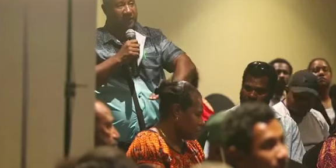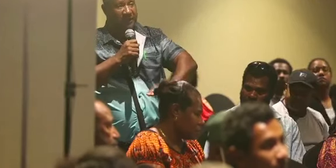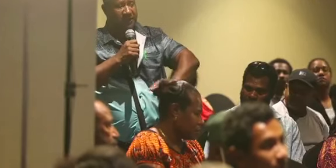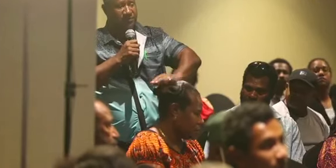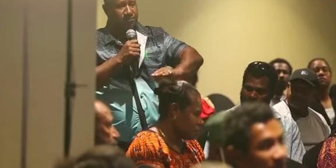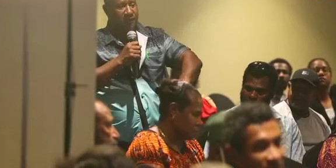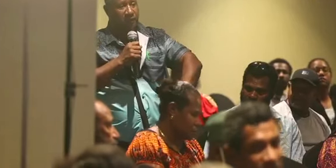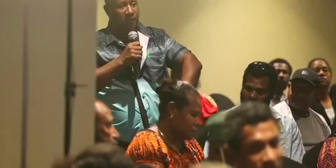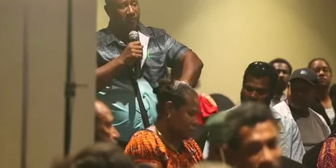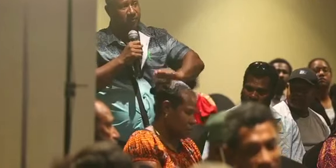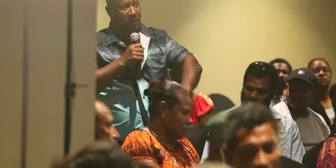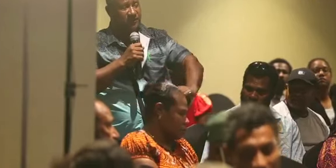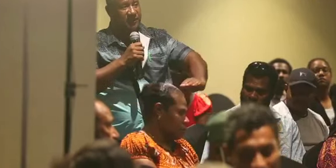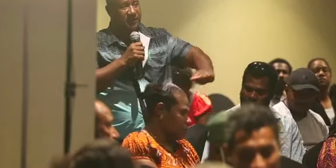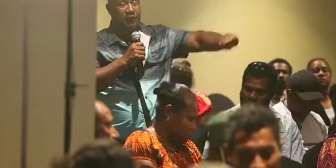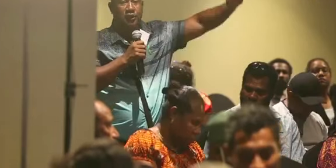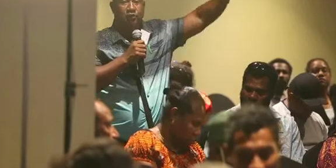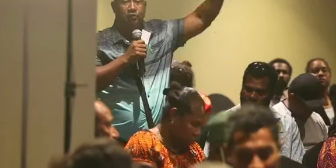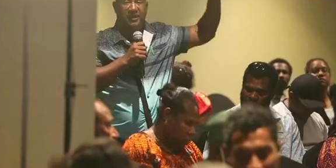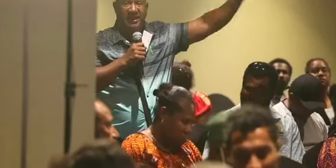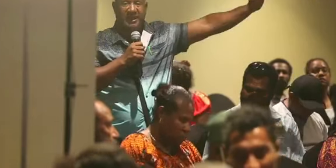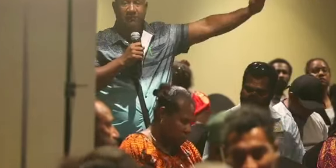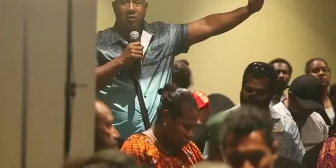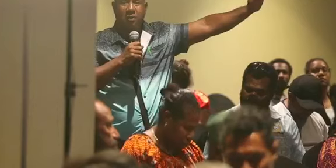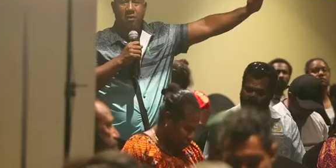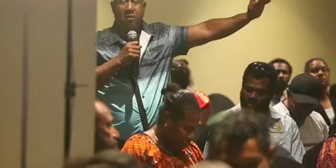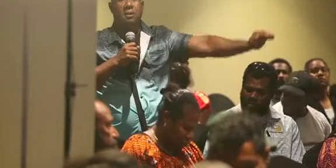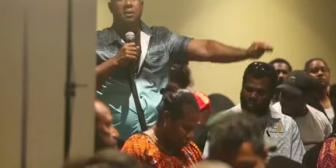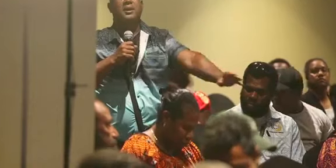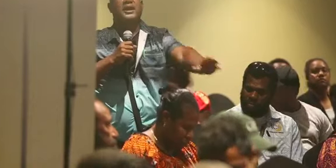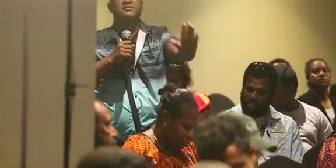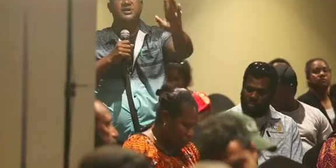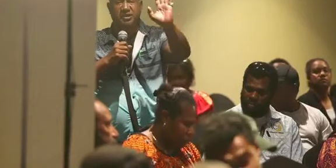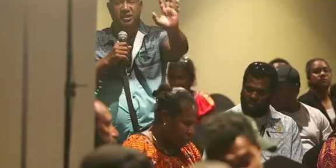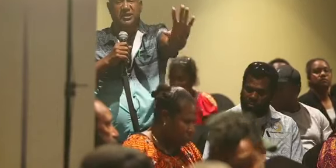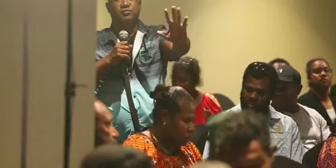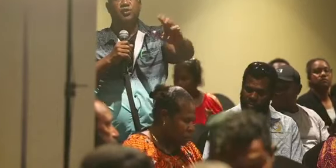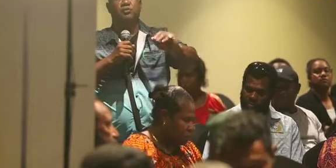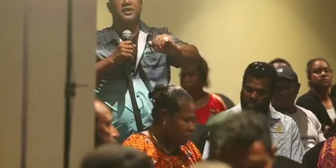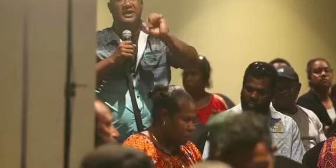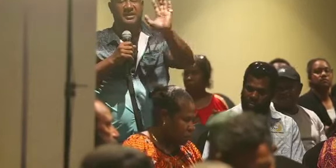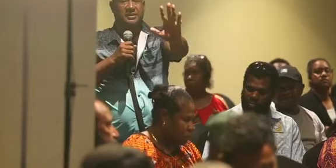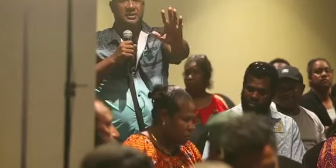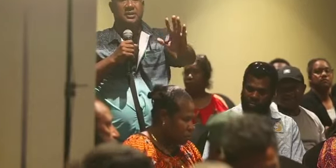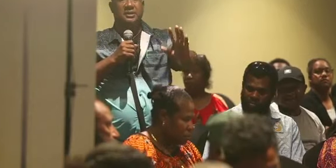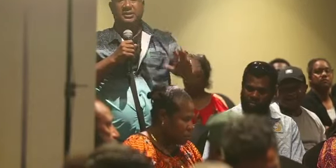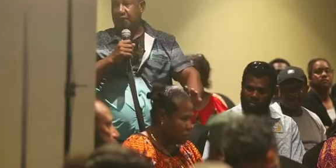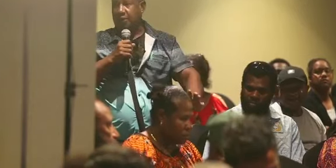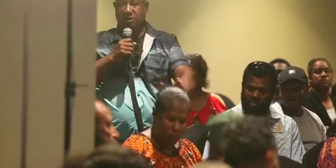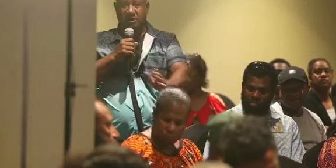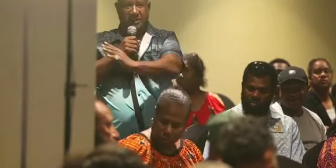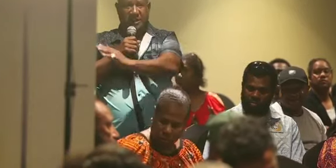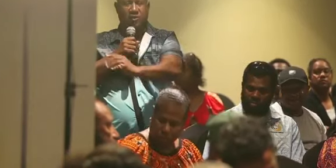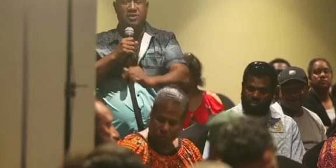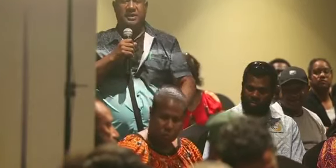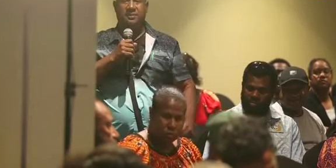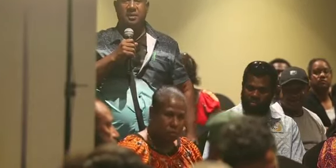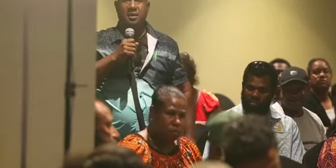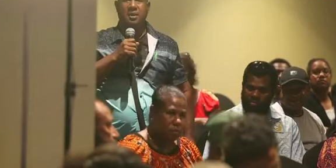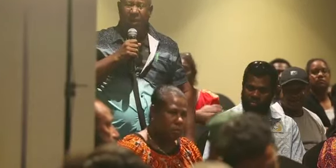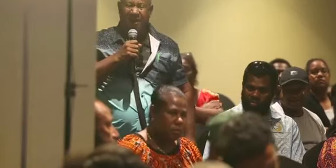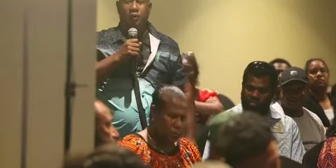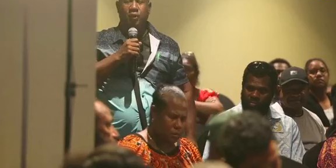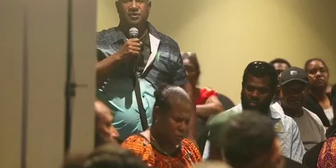lo elevating people from poverty to the next level. Let him decision come lo you and others stakeholders that now all